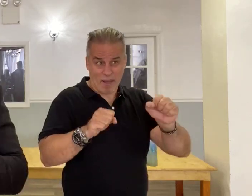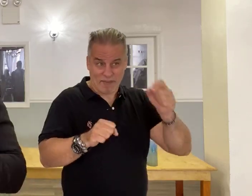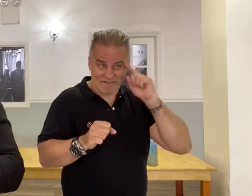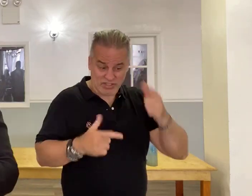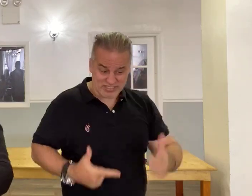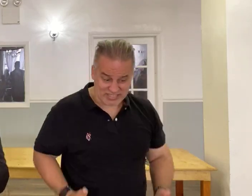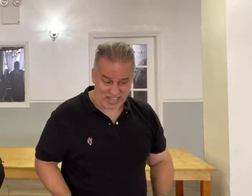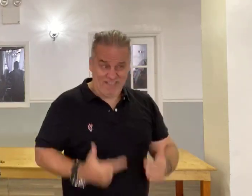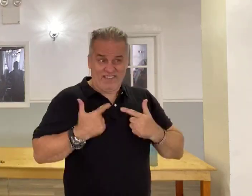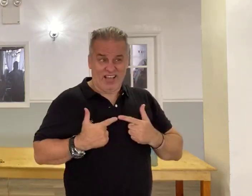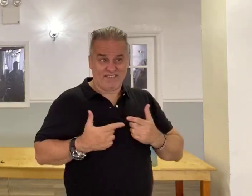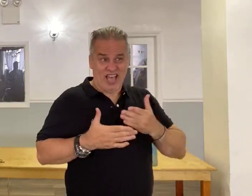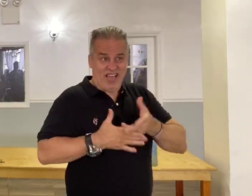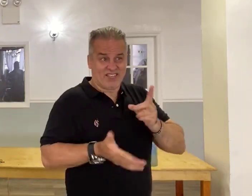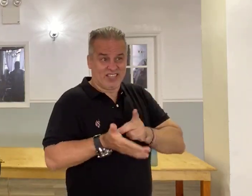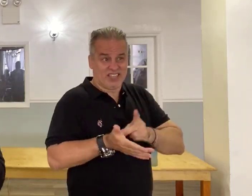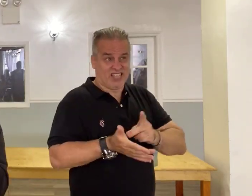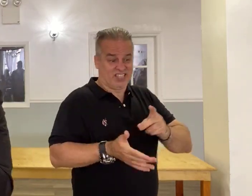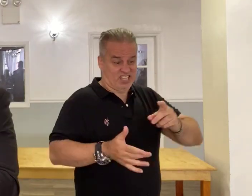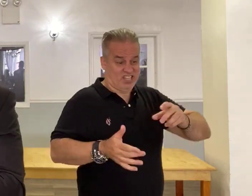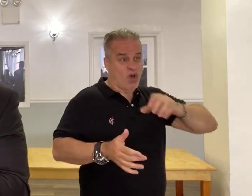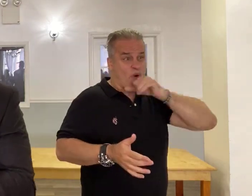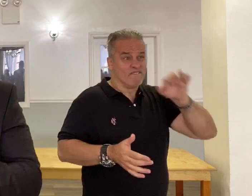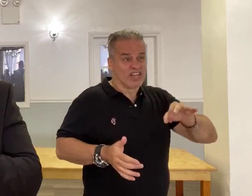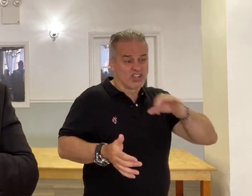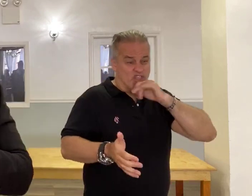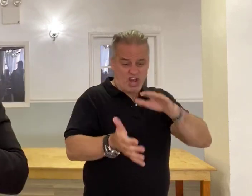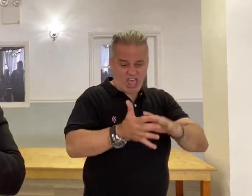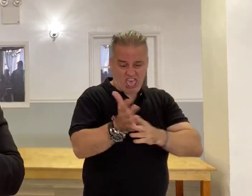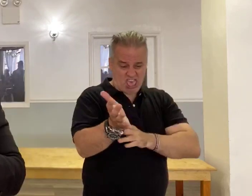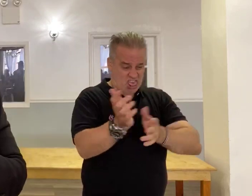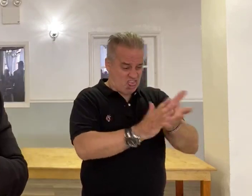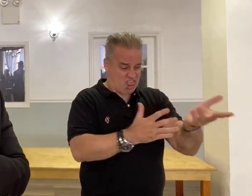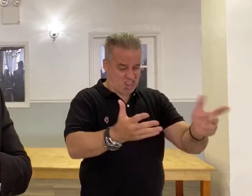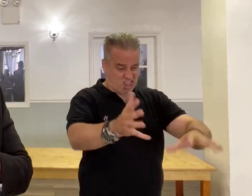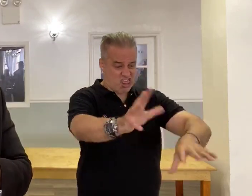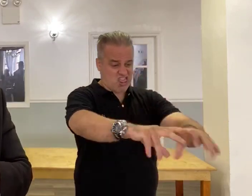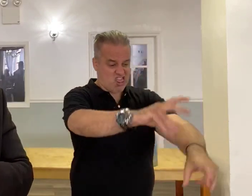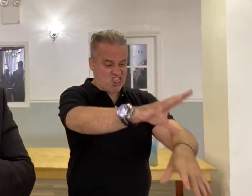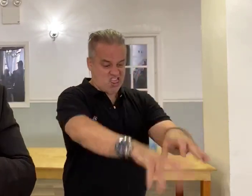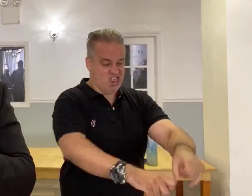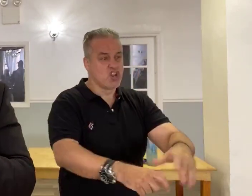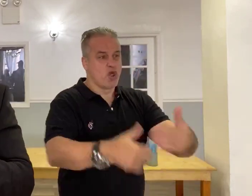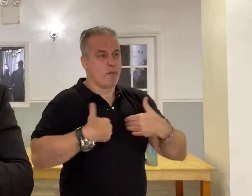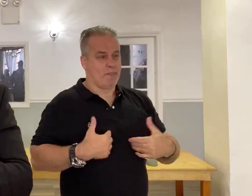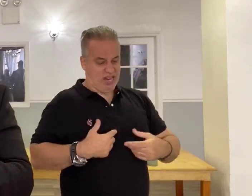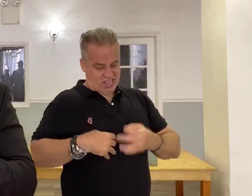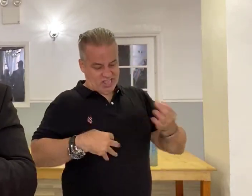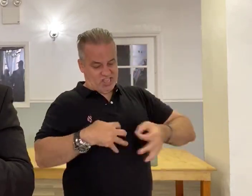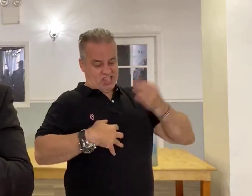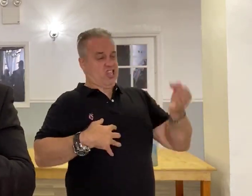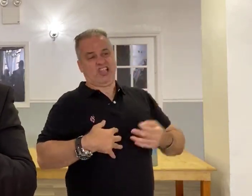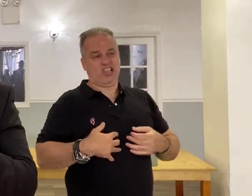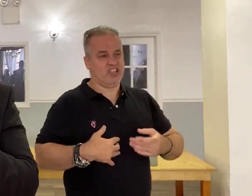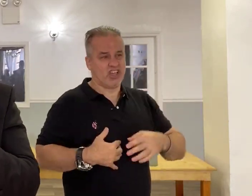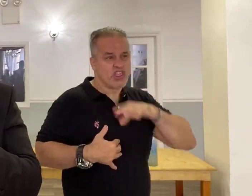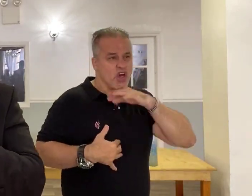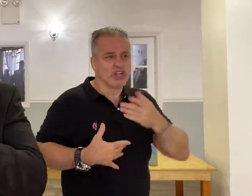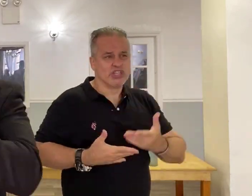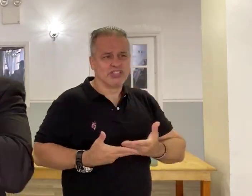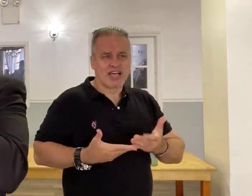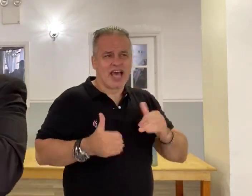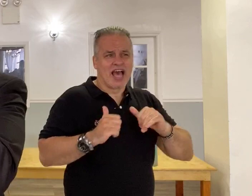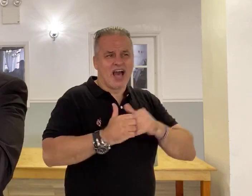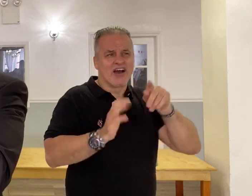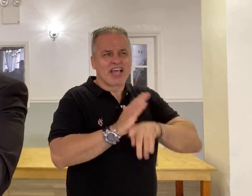amputation was. So if your amputation was just your hand, your chances of survival were much better than if your